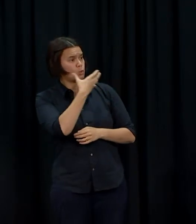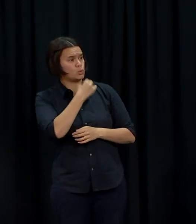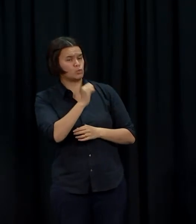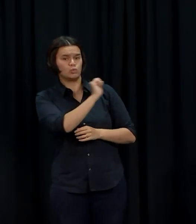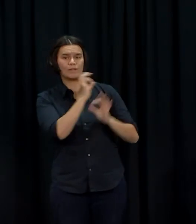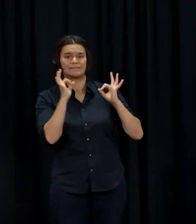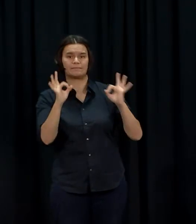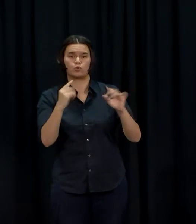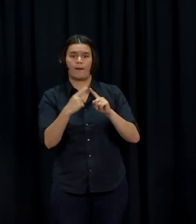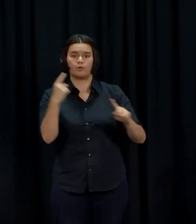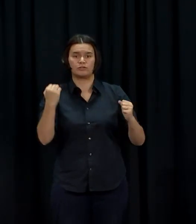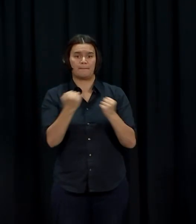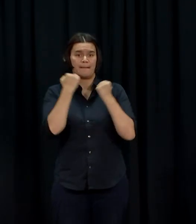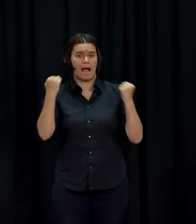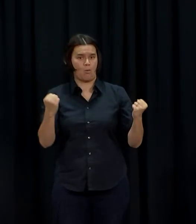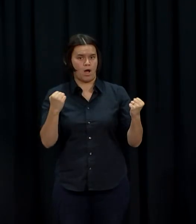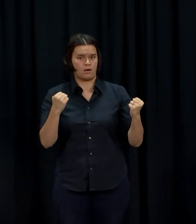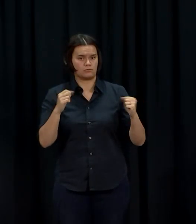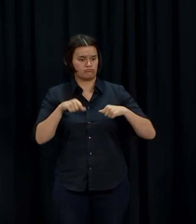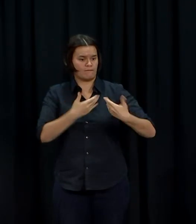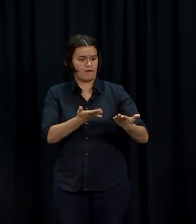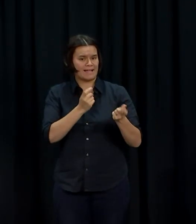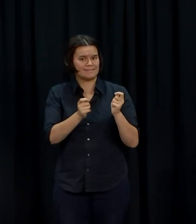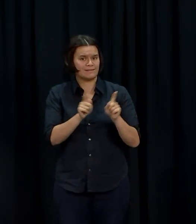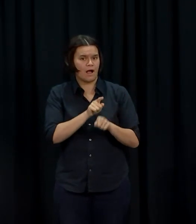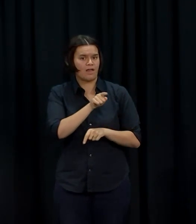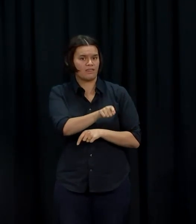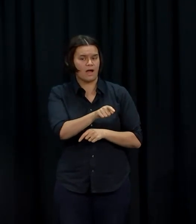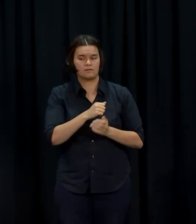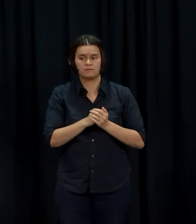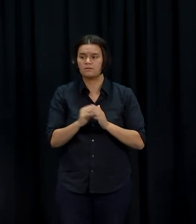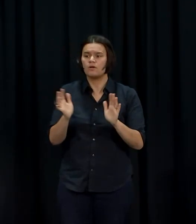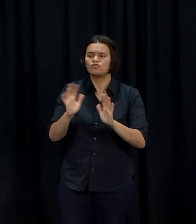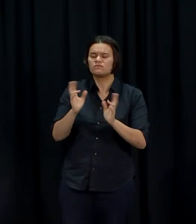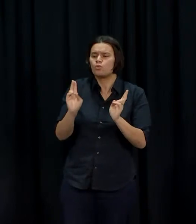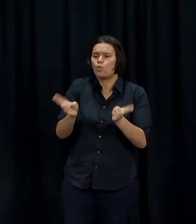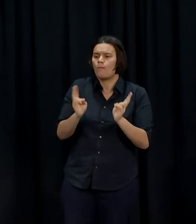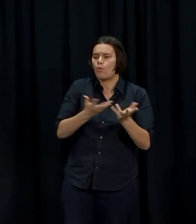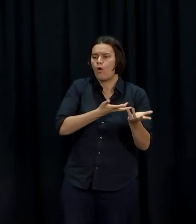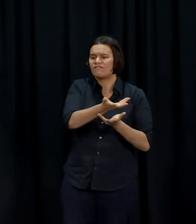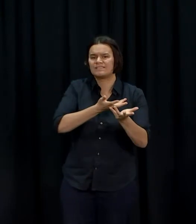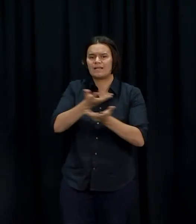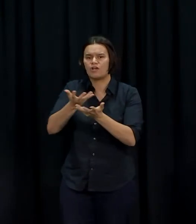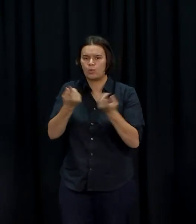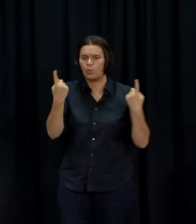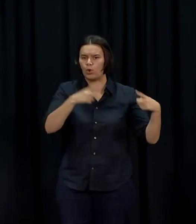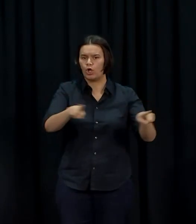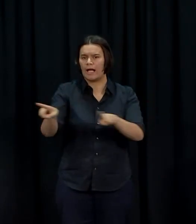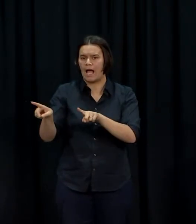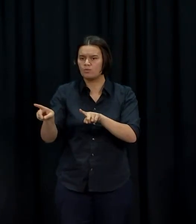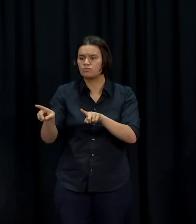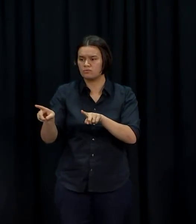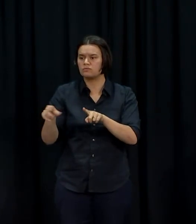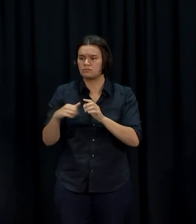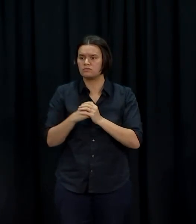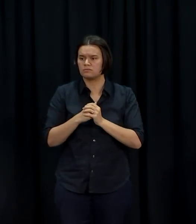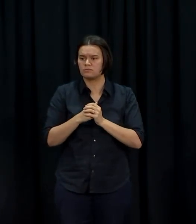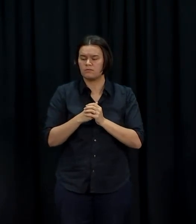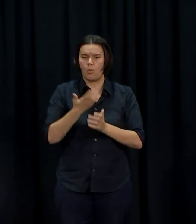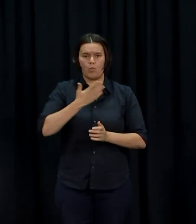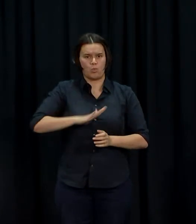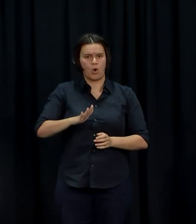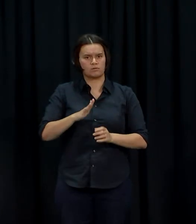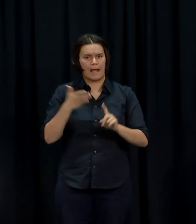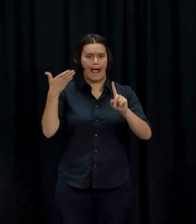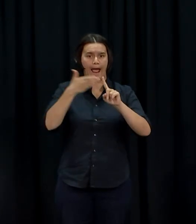No. This was a conversation, and this is indeed about ensuring that New Zealand as a whole has access to the rapid